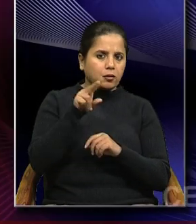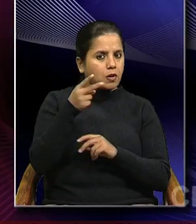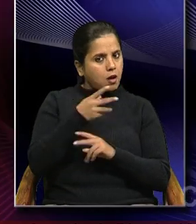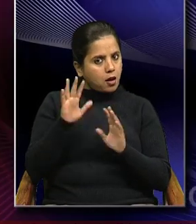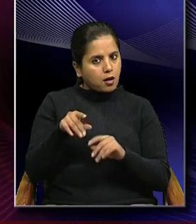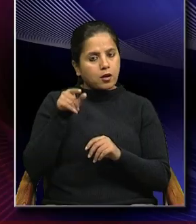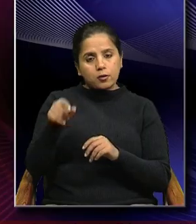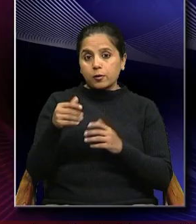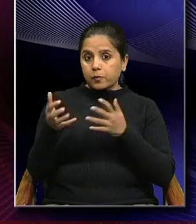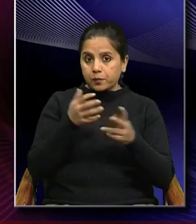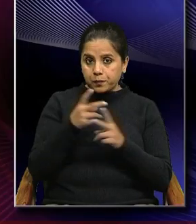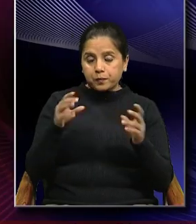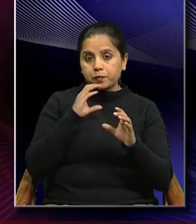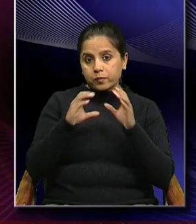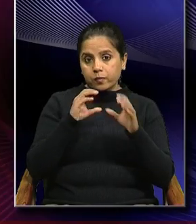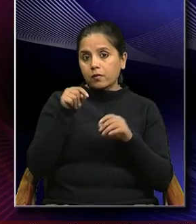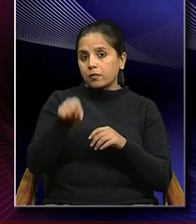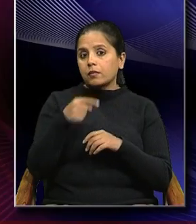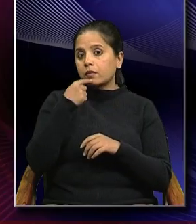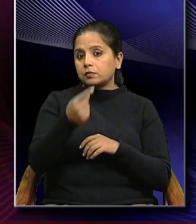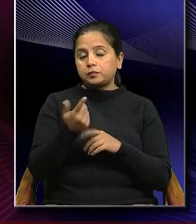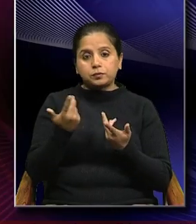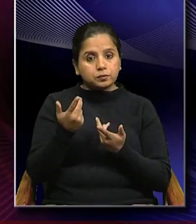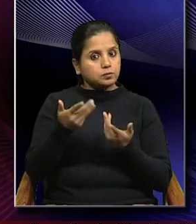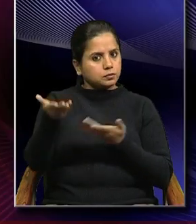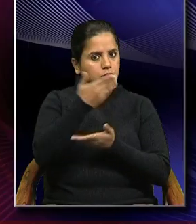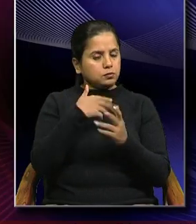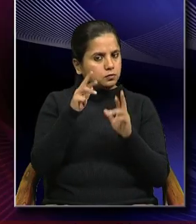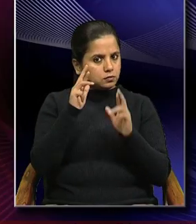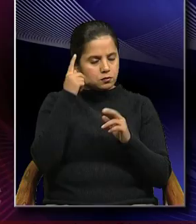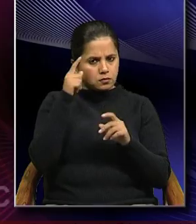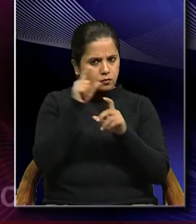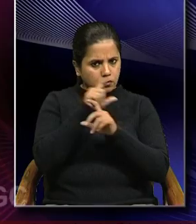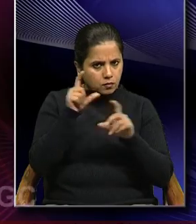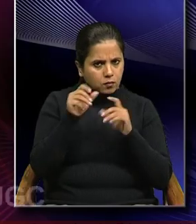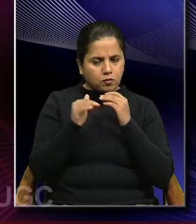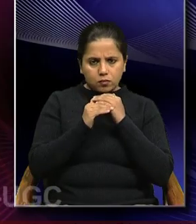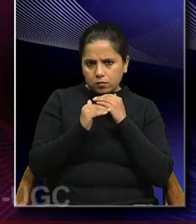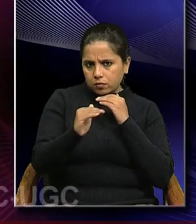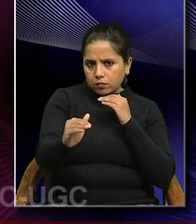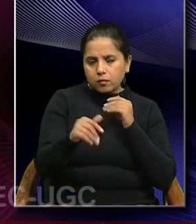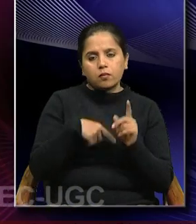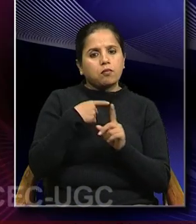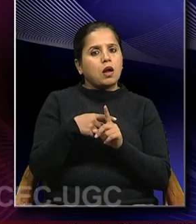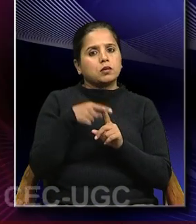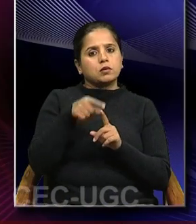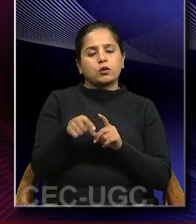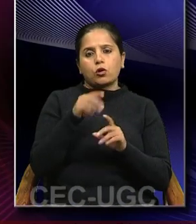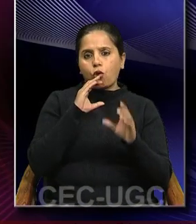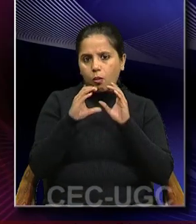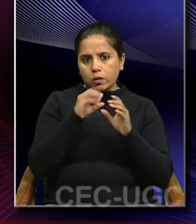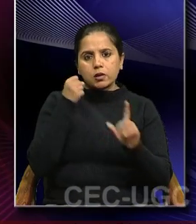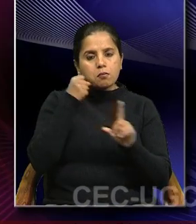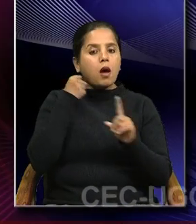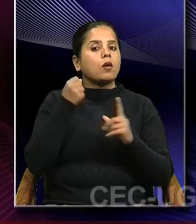integrated marketing communication, where we are expecting for clarity, consistency, and the communication